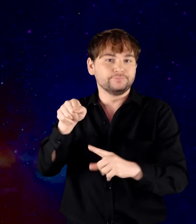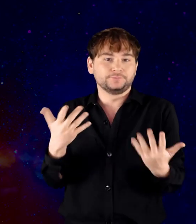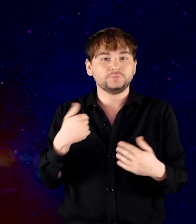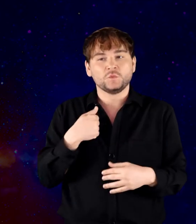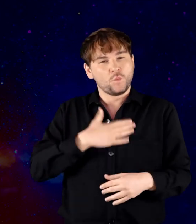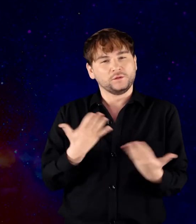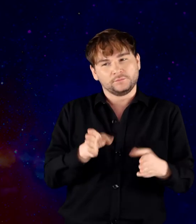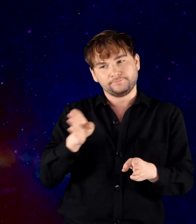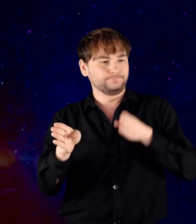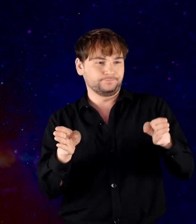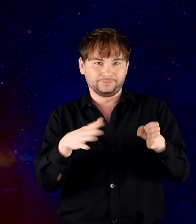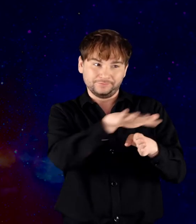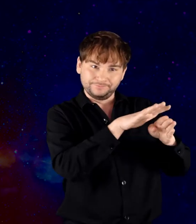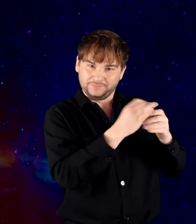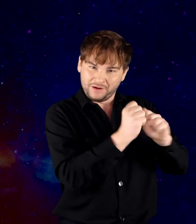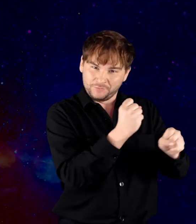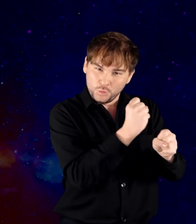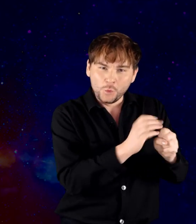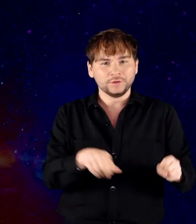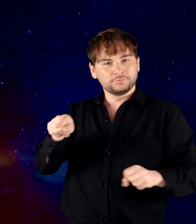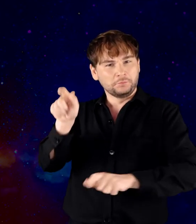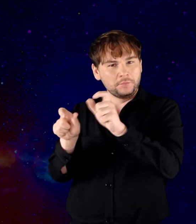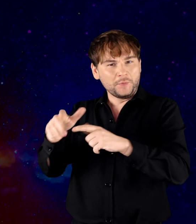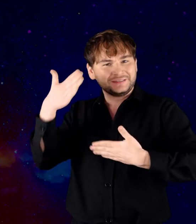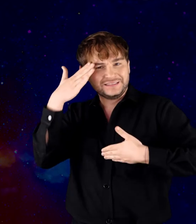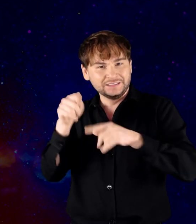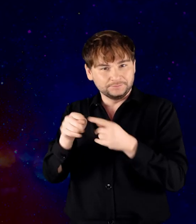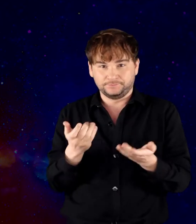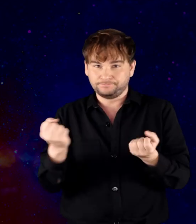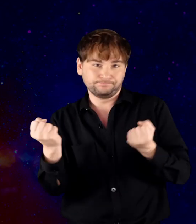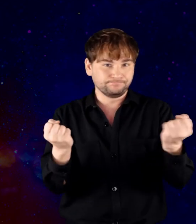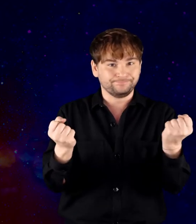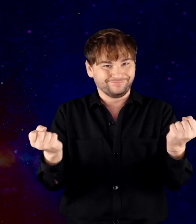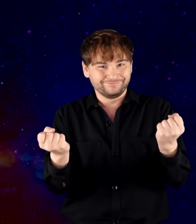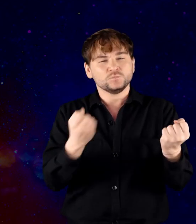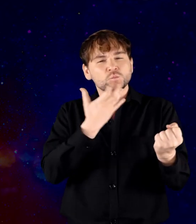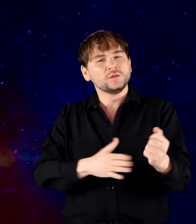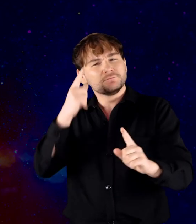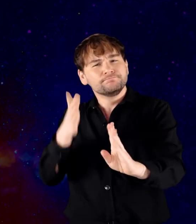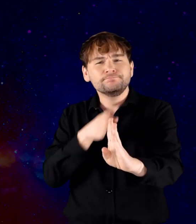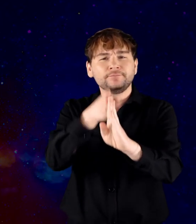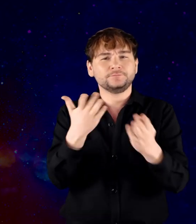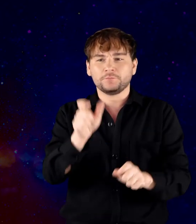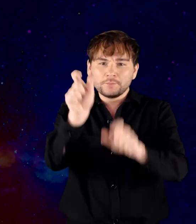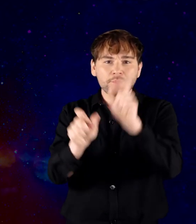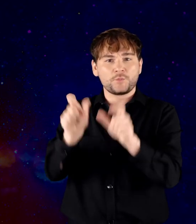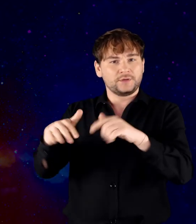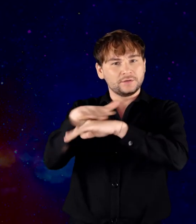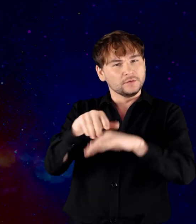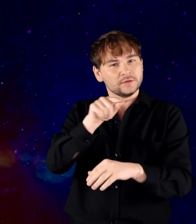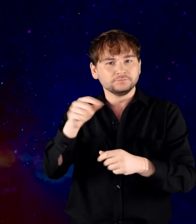that is one of the main goals, of course. We are trying both of these.